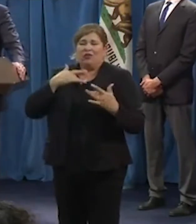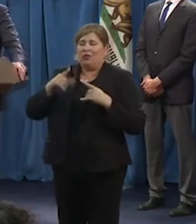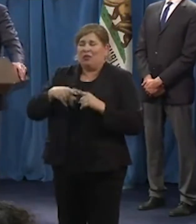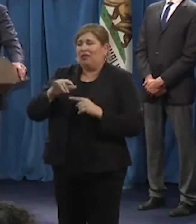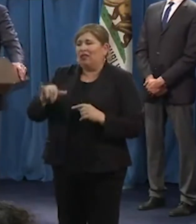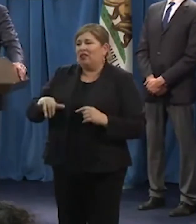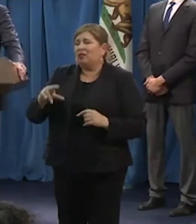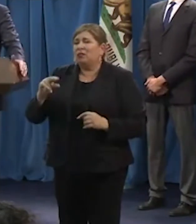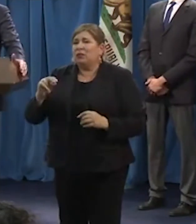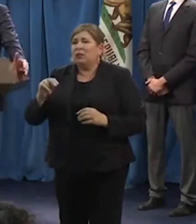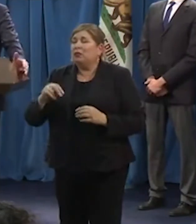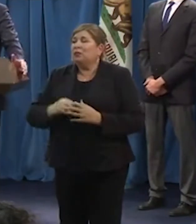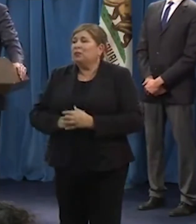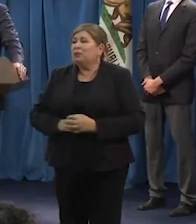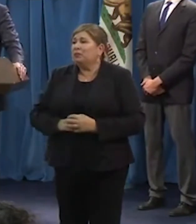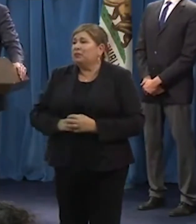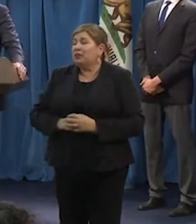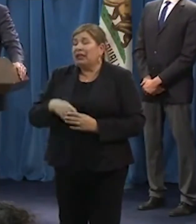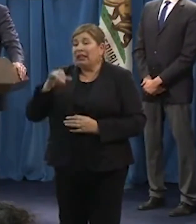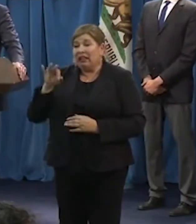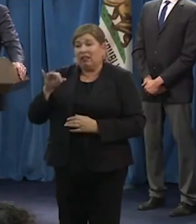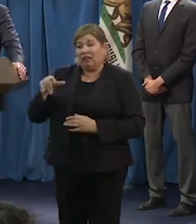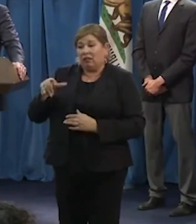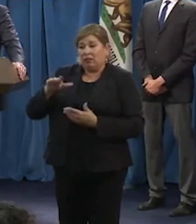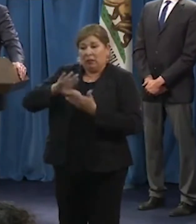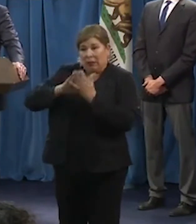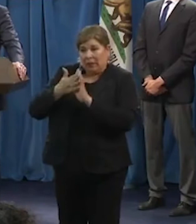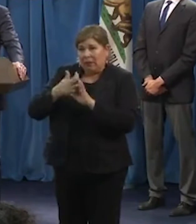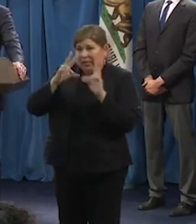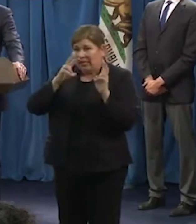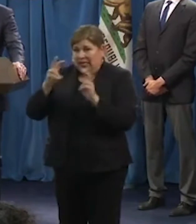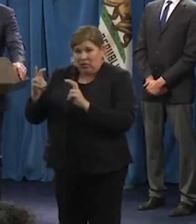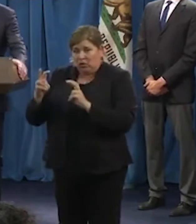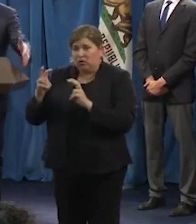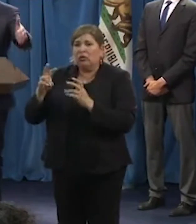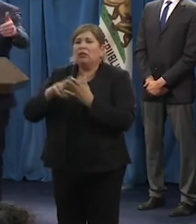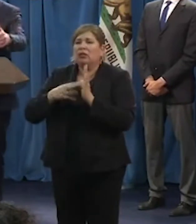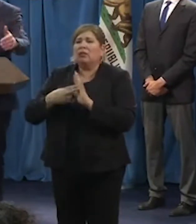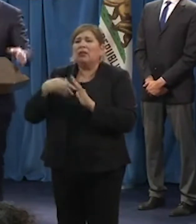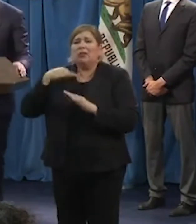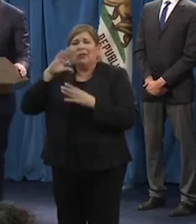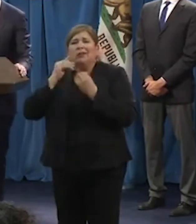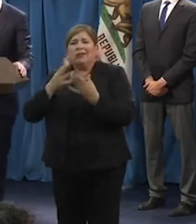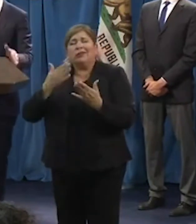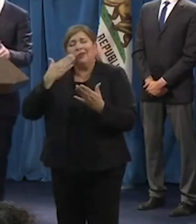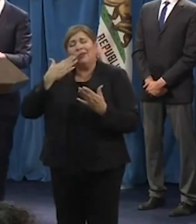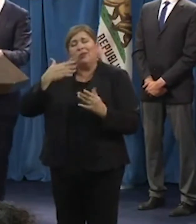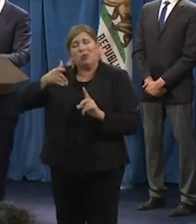that. To the extent that becomes an issue, we will immediately disabuse people that it should be an